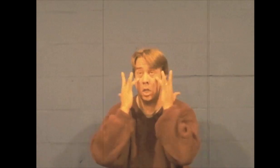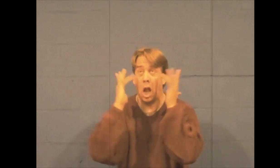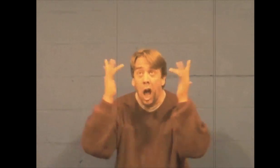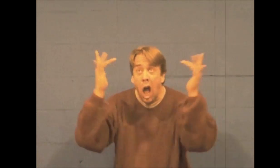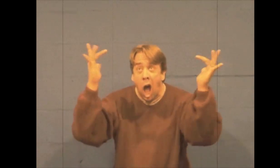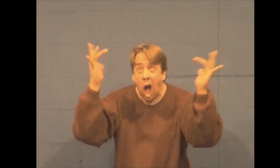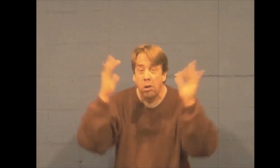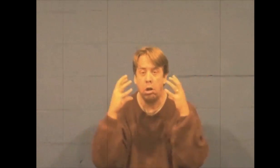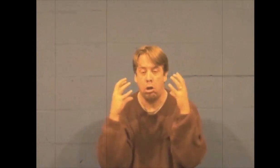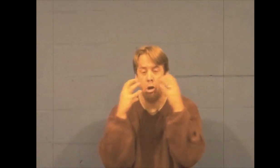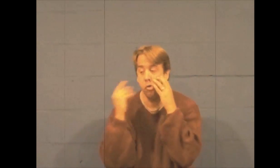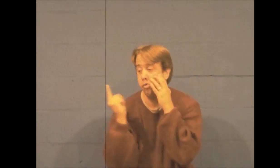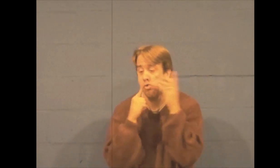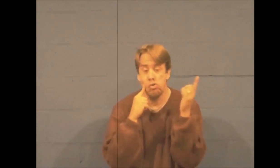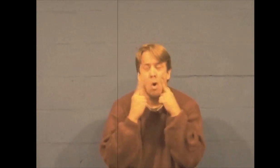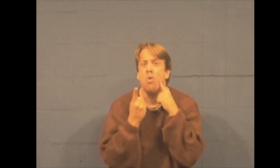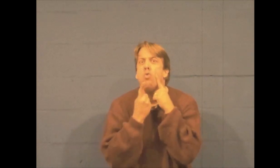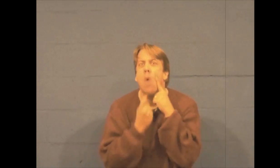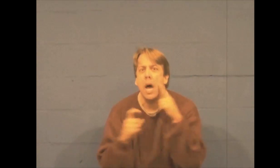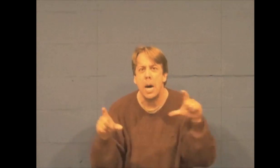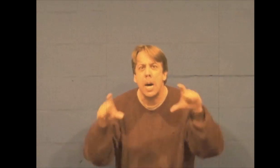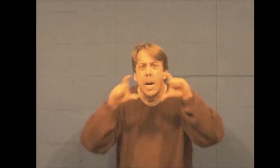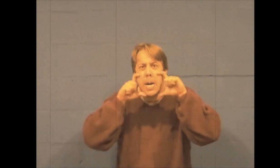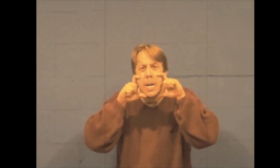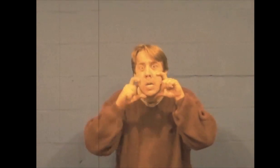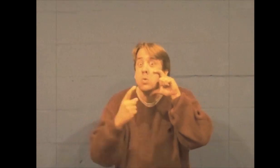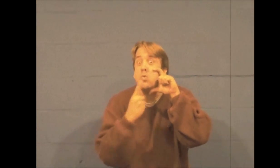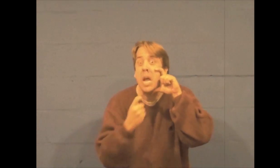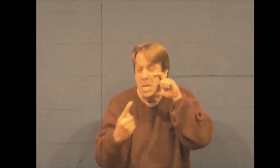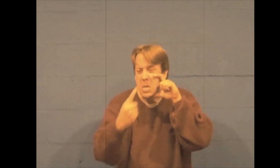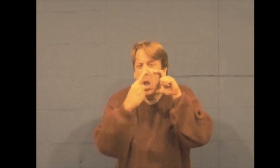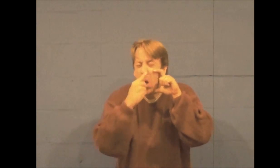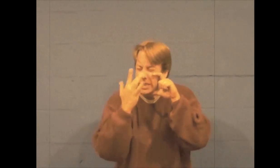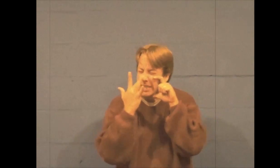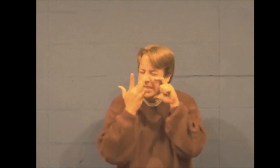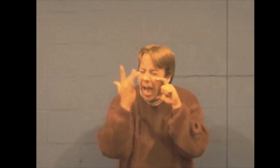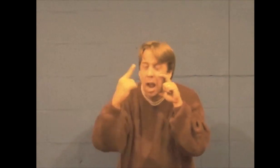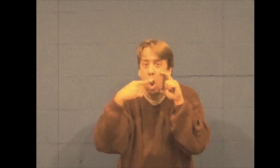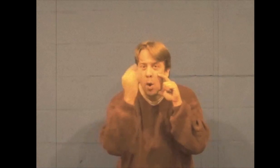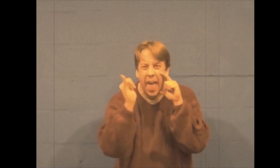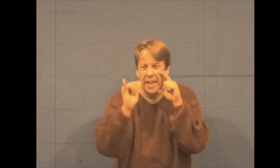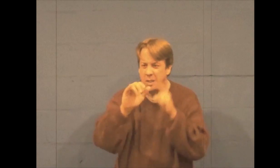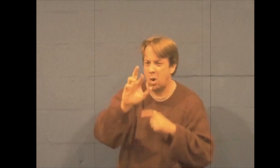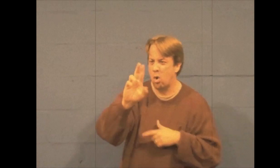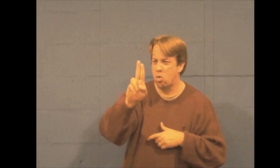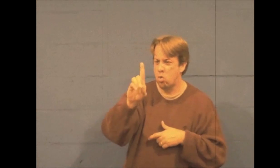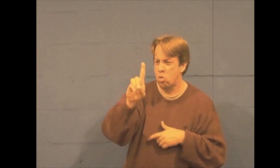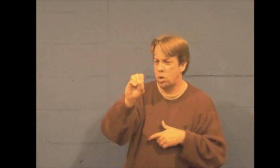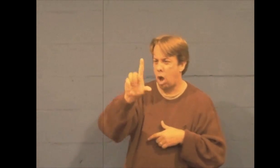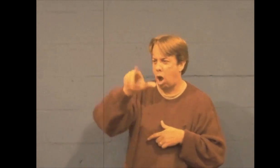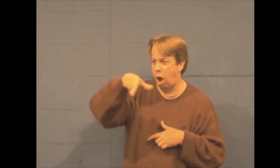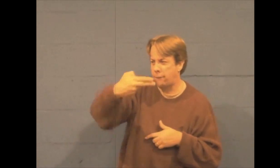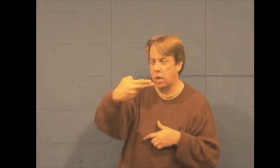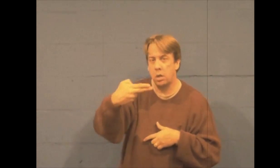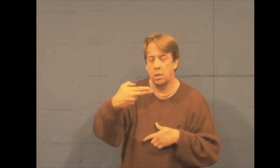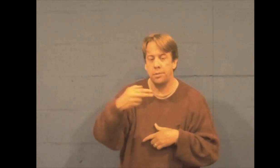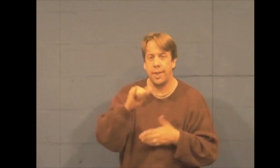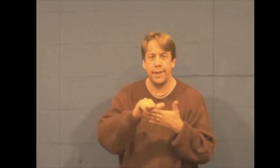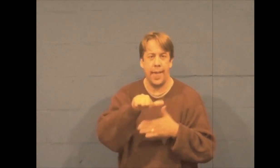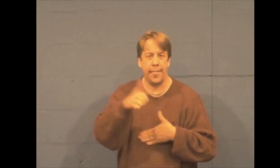And that's when I noticed his eyes were shining. And he had big, fat, red cheeks, a red nose that shined so much like